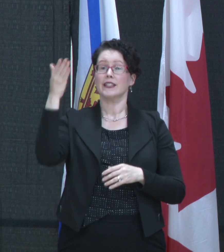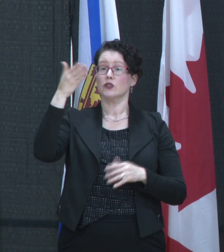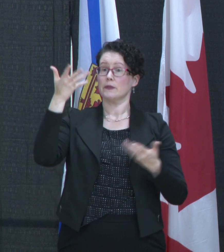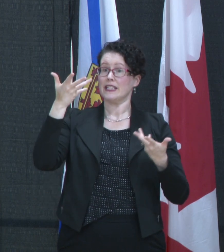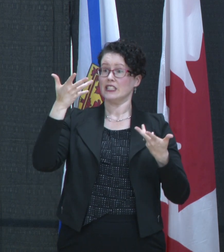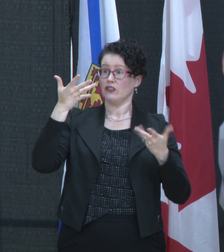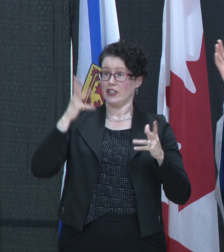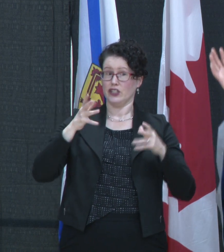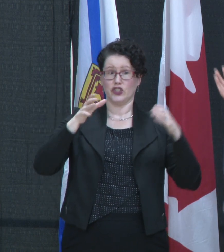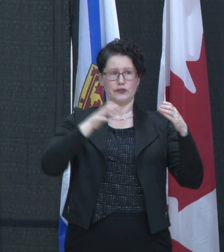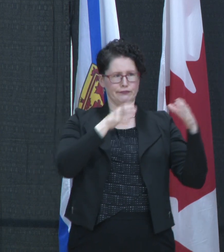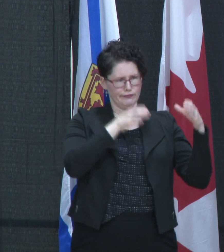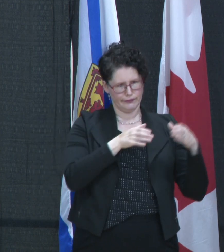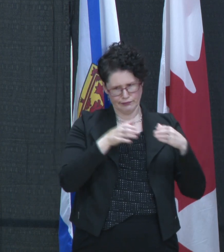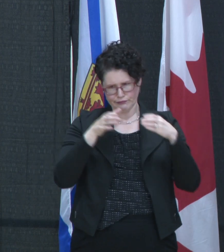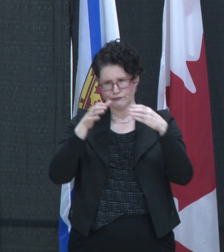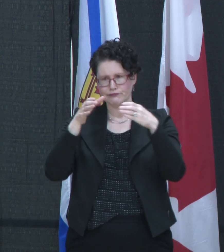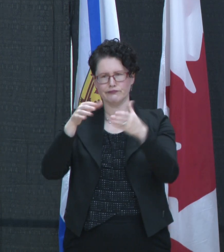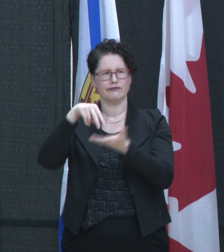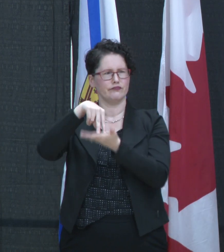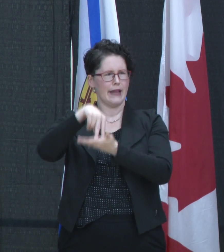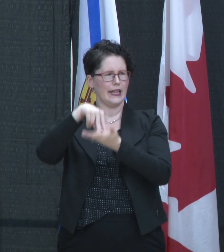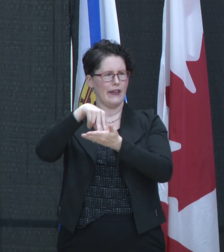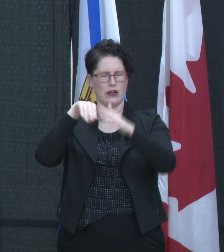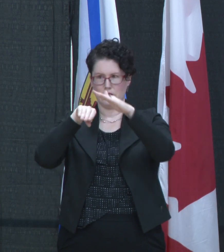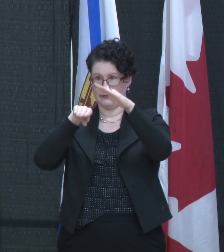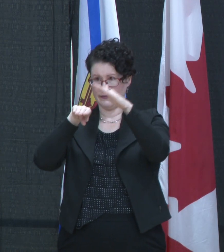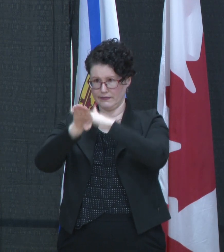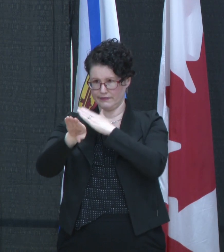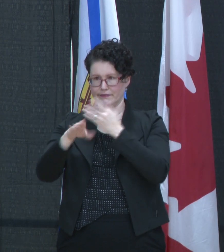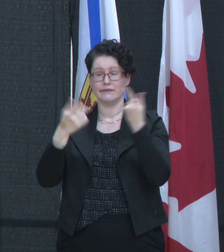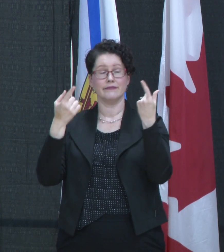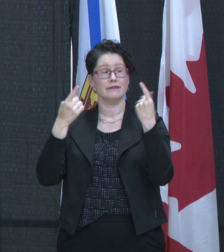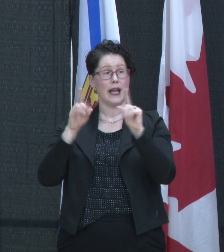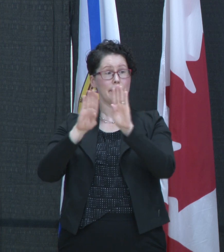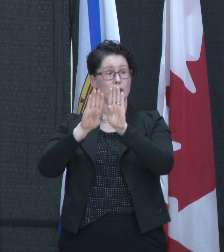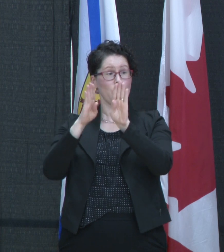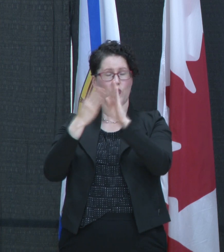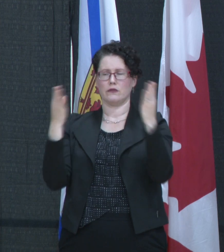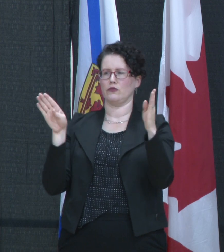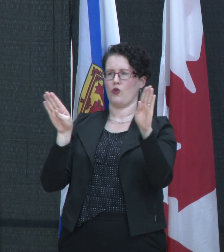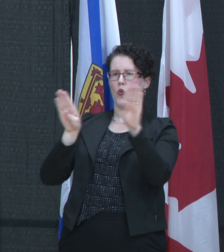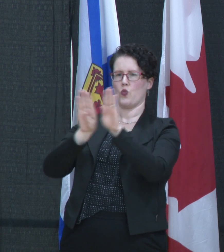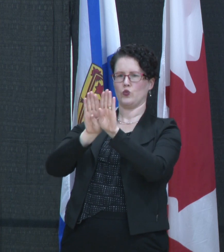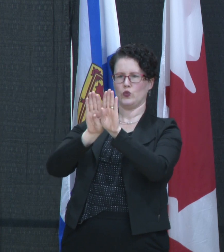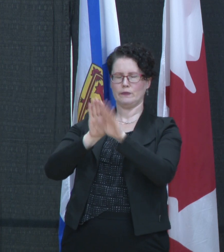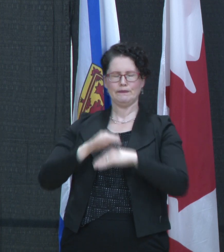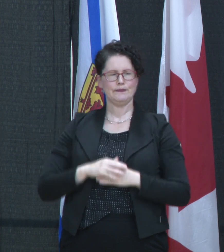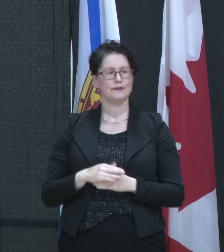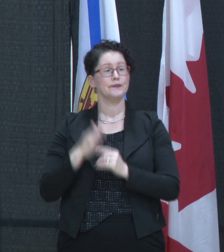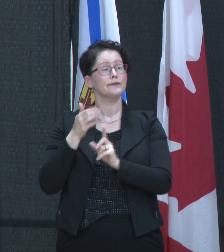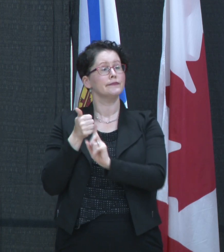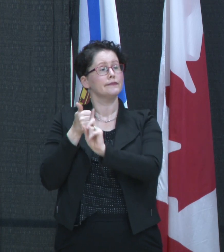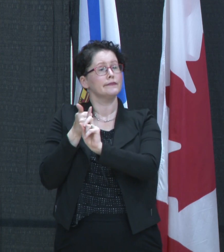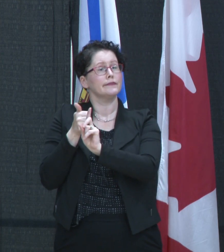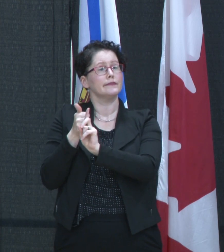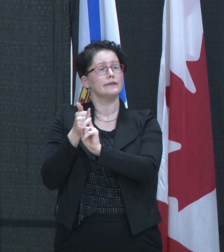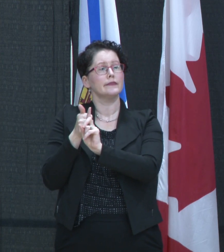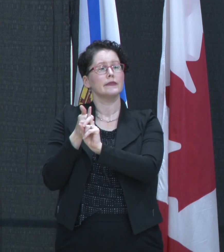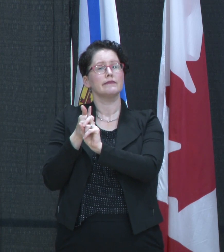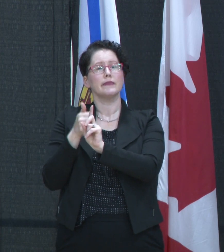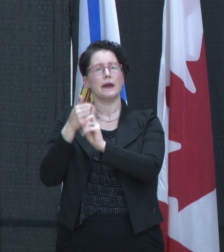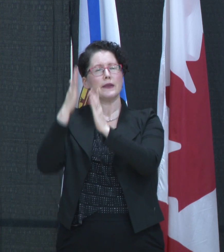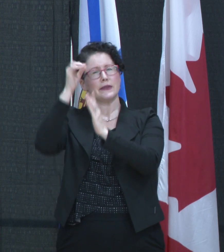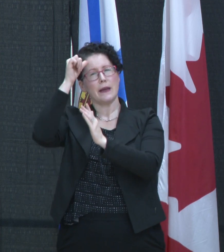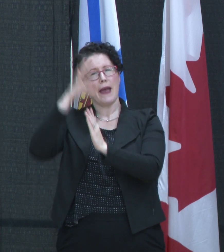onto an elevator. The elevator doors closed, and on the elevator there was an older gentleman. His name was Earl Smith, and Earl was the elevator